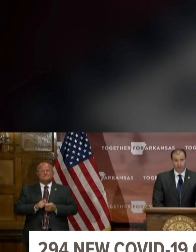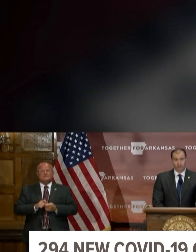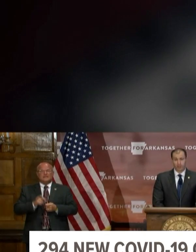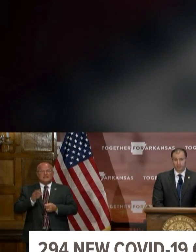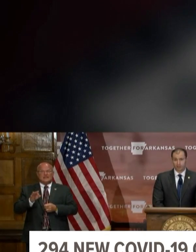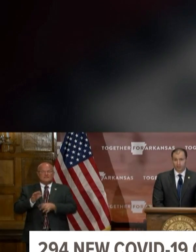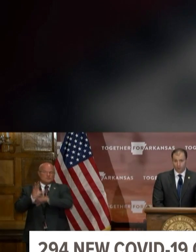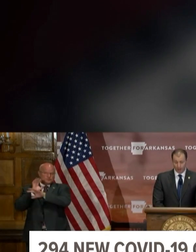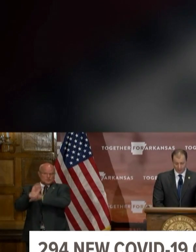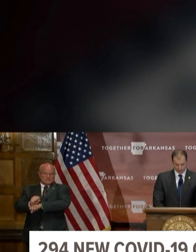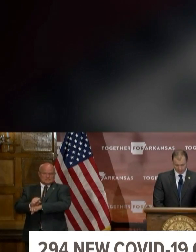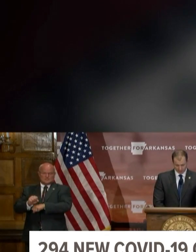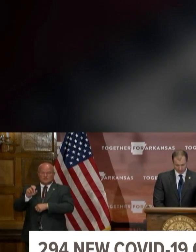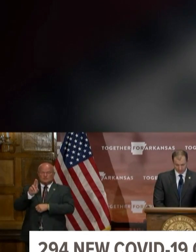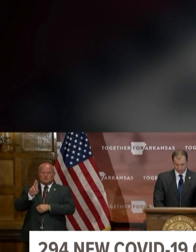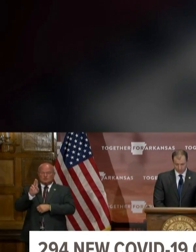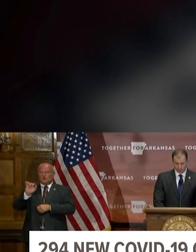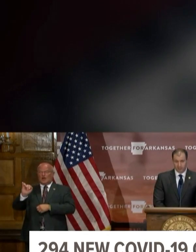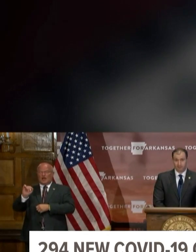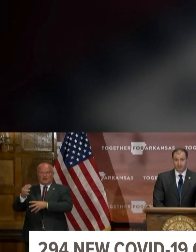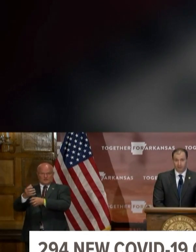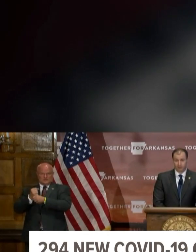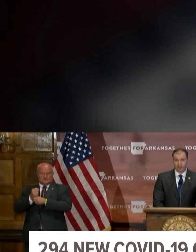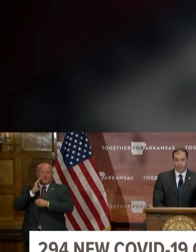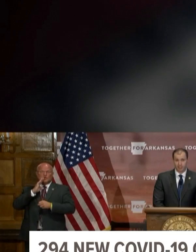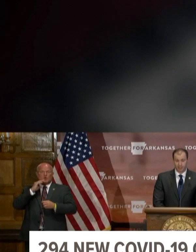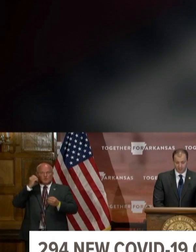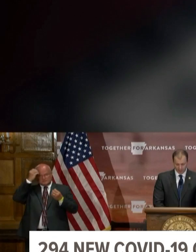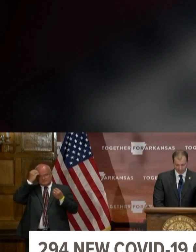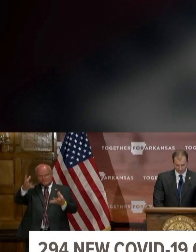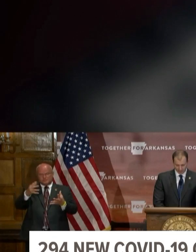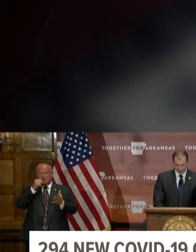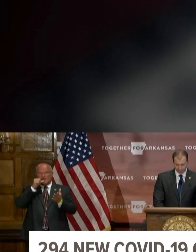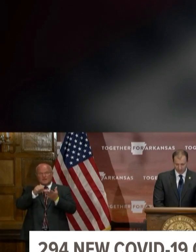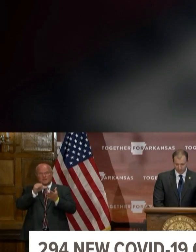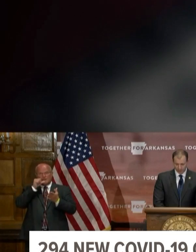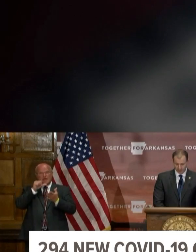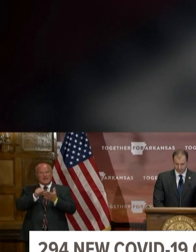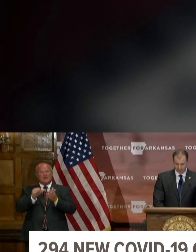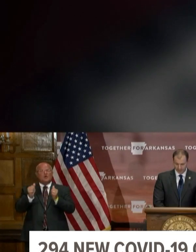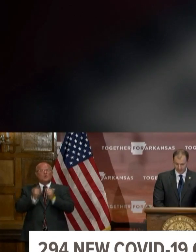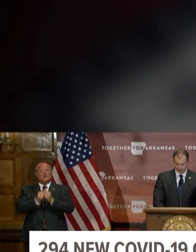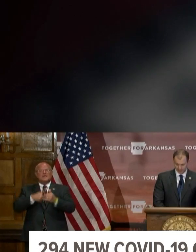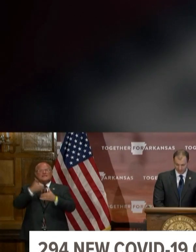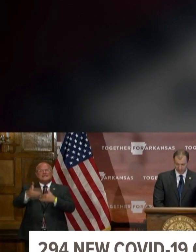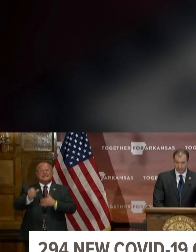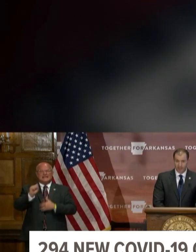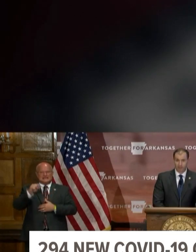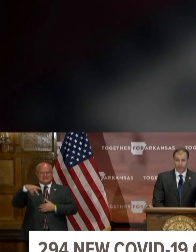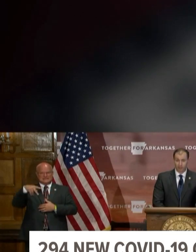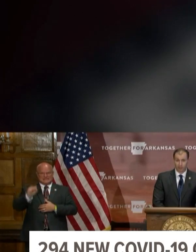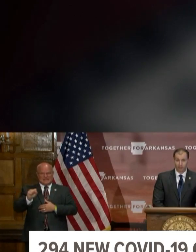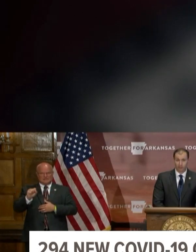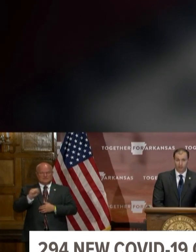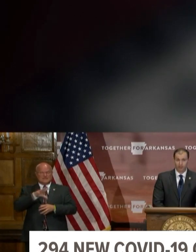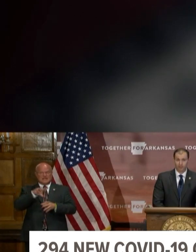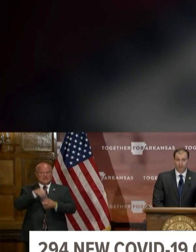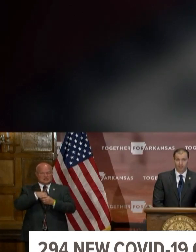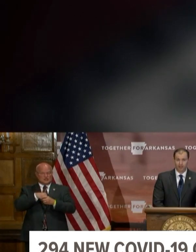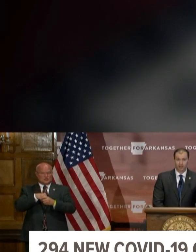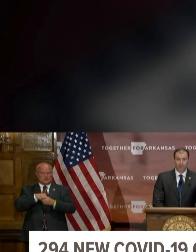If you are a traditional UI recipient, you will receive a notification in the mail with the next steps, which